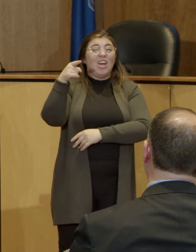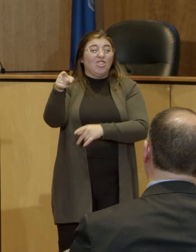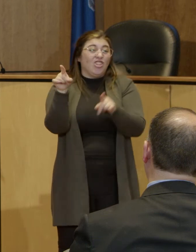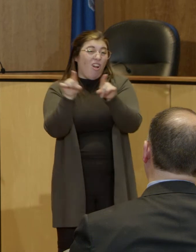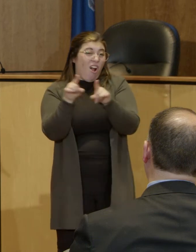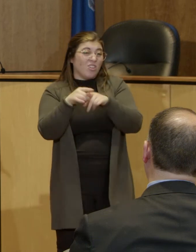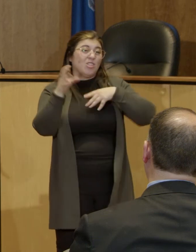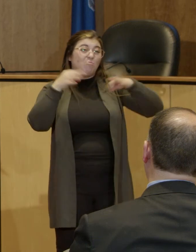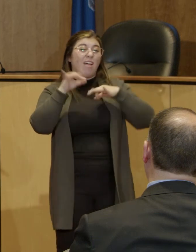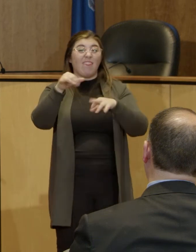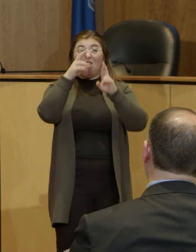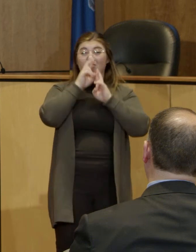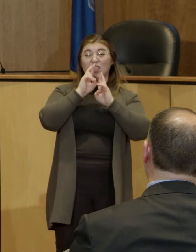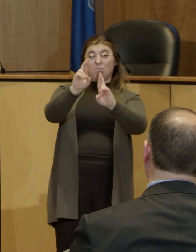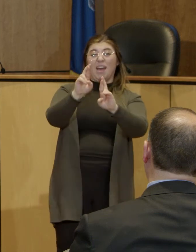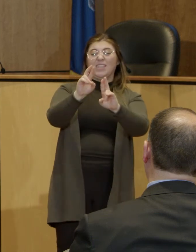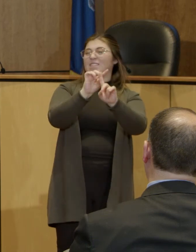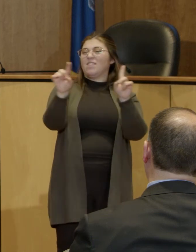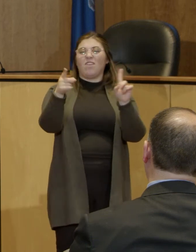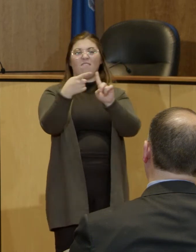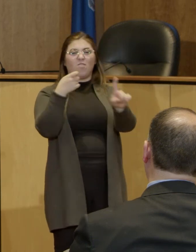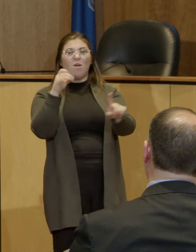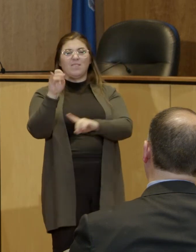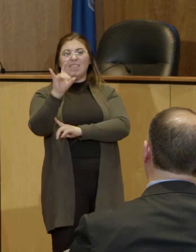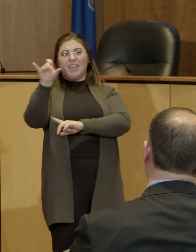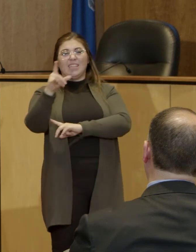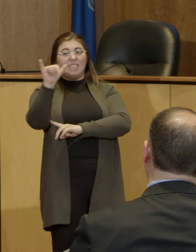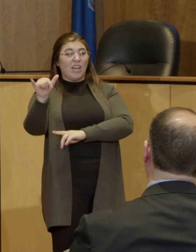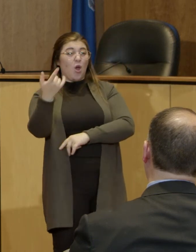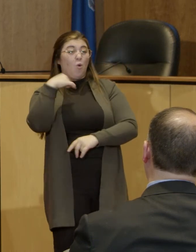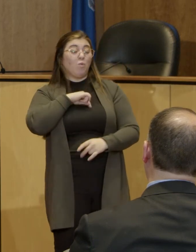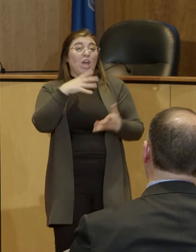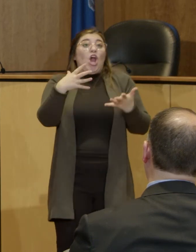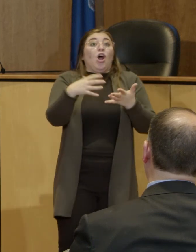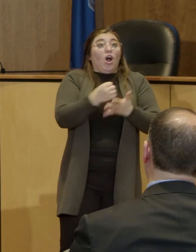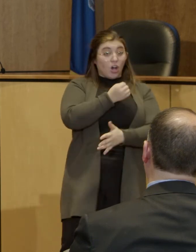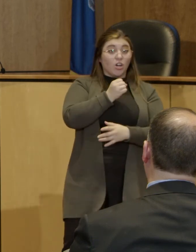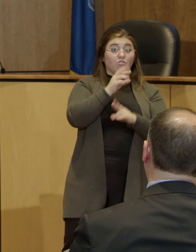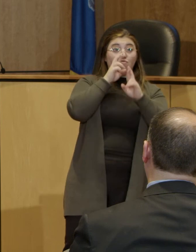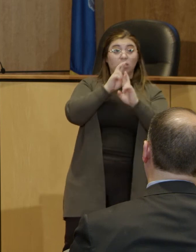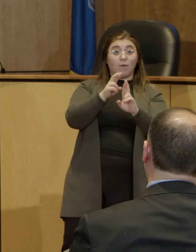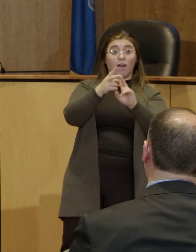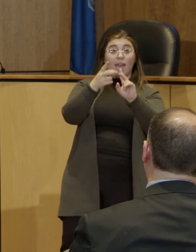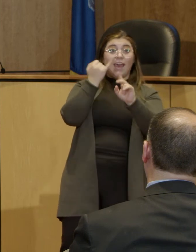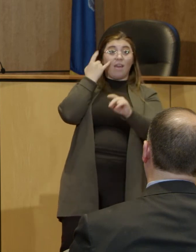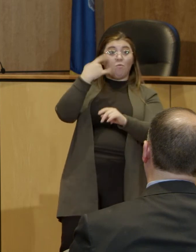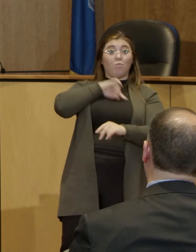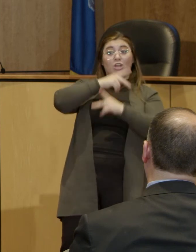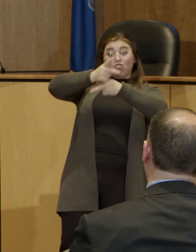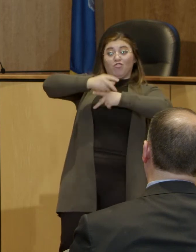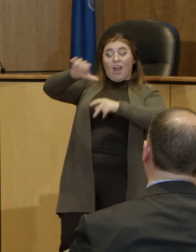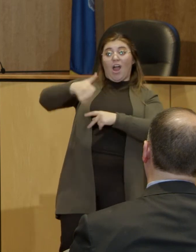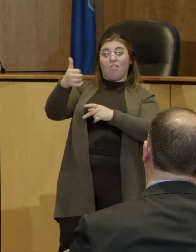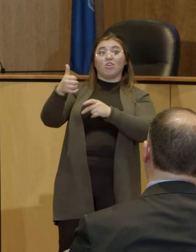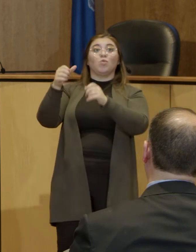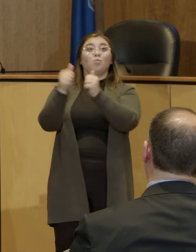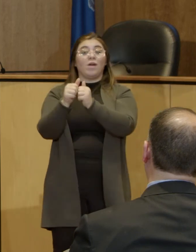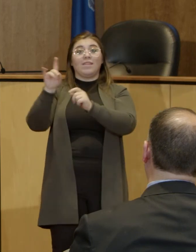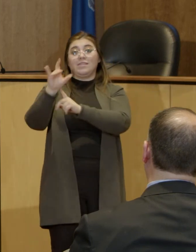explains that respect is different from that. We earn respect by treating others with